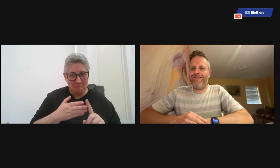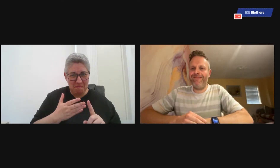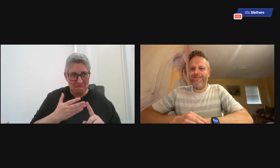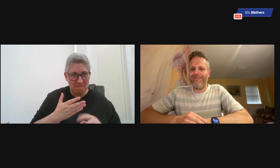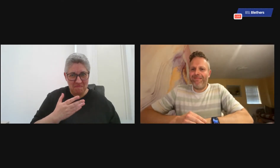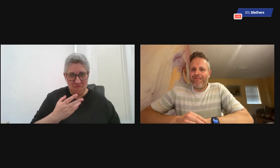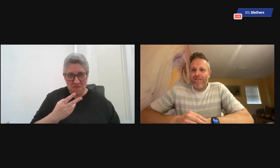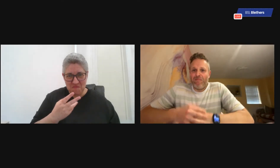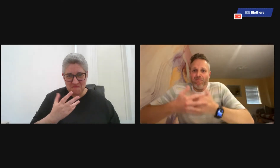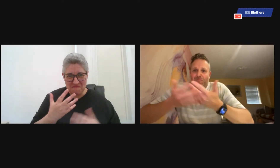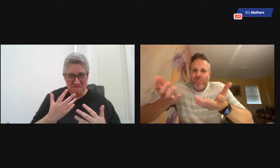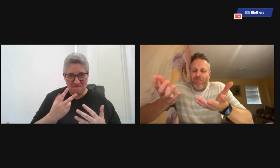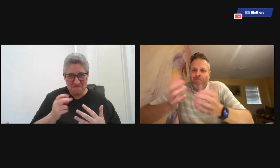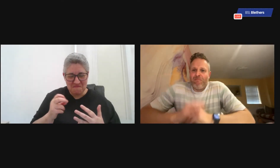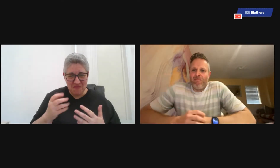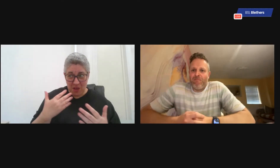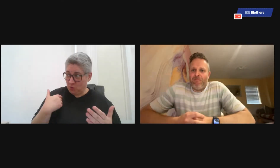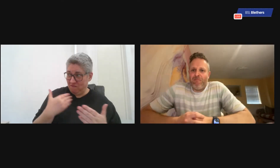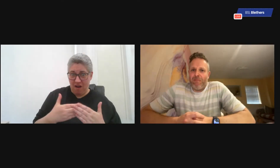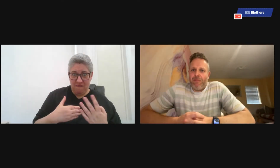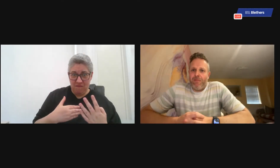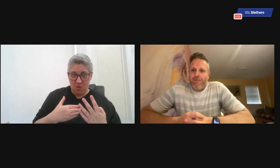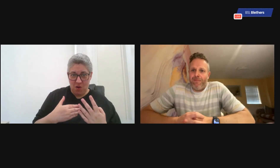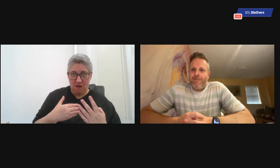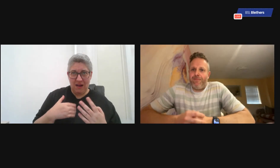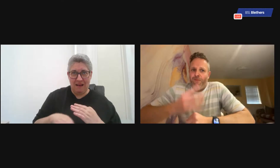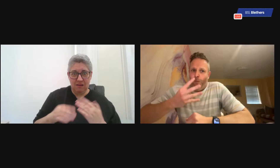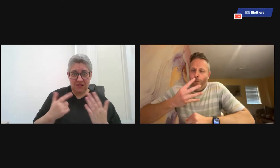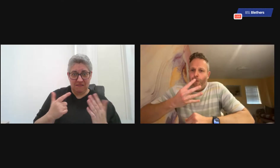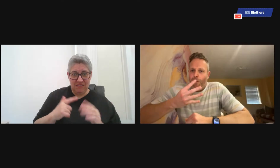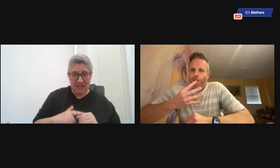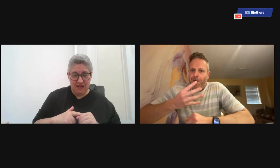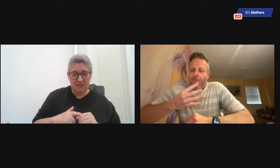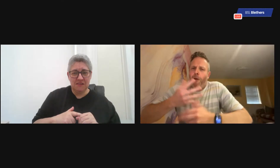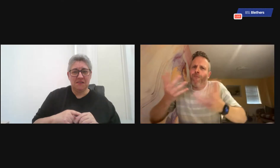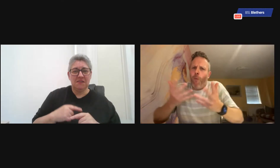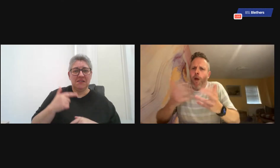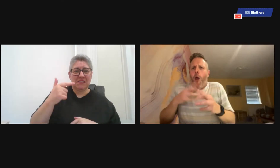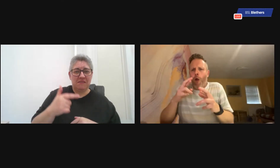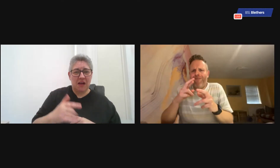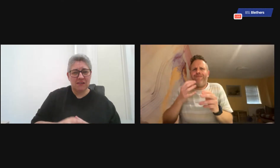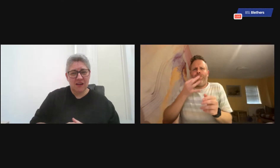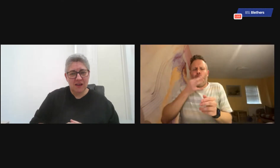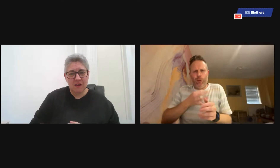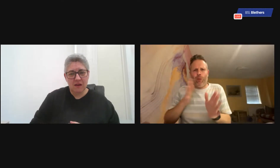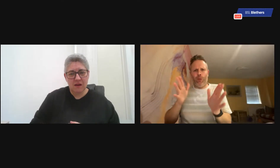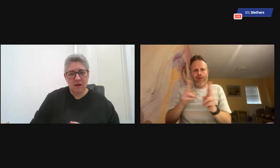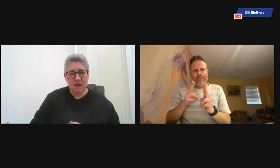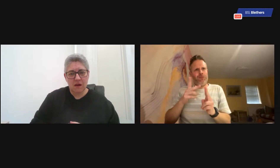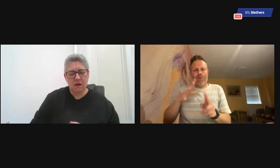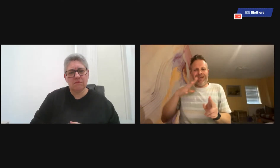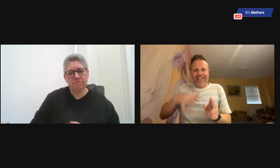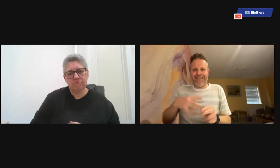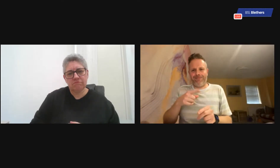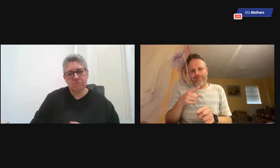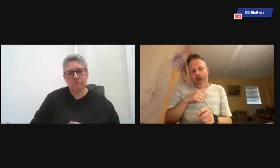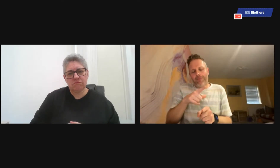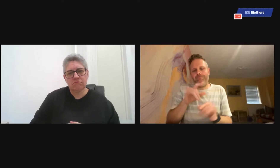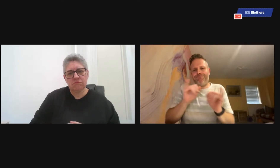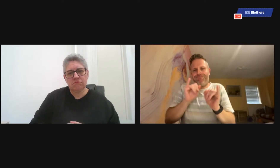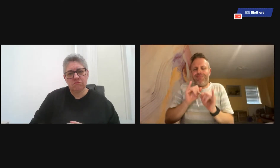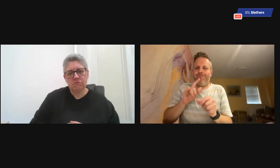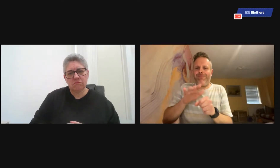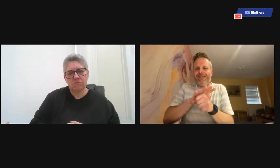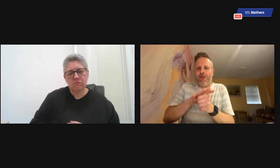back as an old man and think about all the kids I looked after. That would be lovely. Do you have an ambition? You've done 4 so far. Do you have an ambition of sort